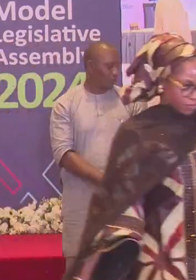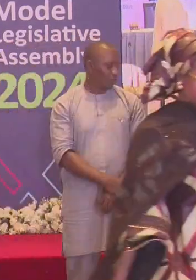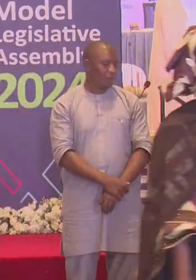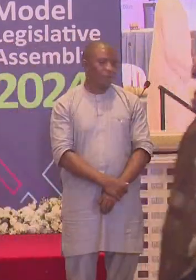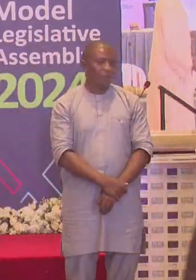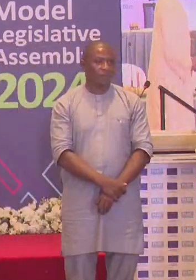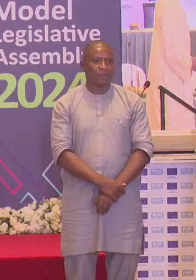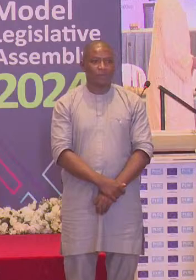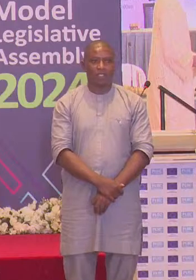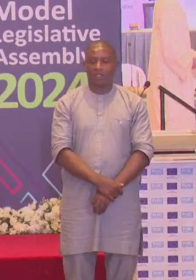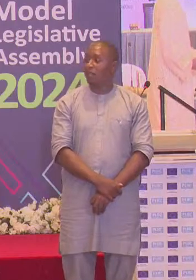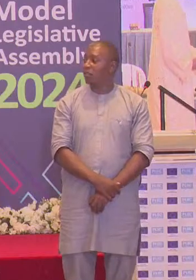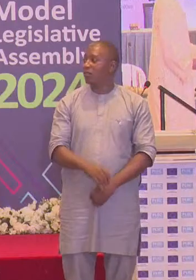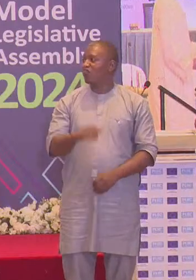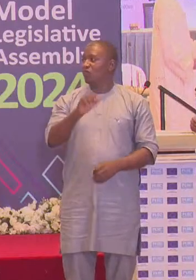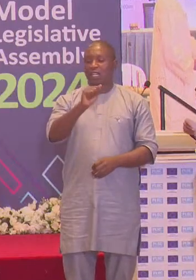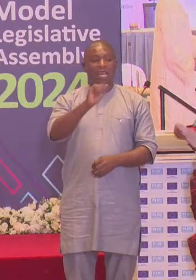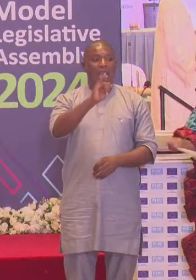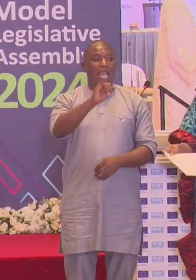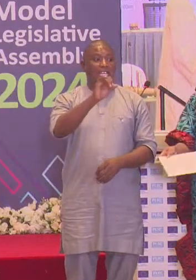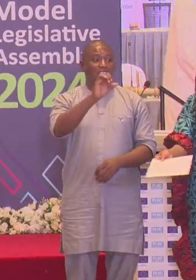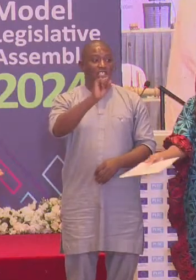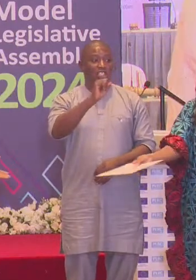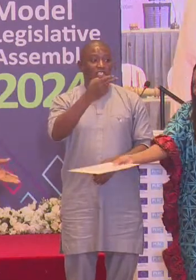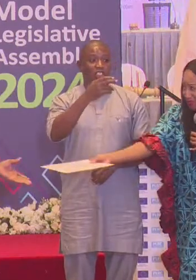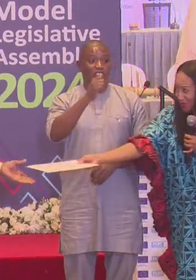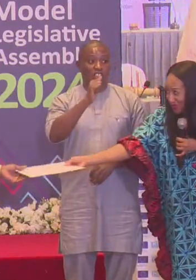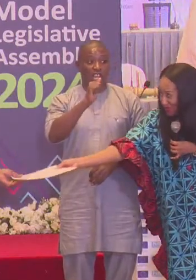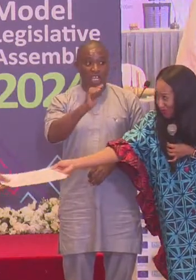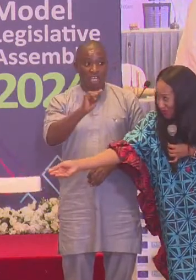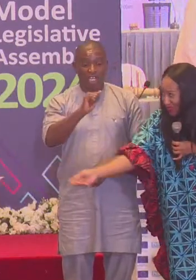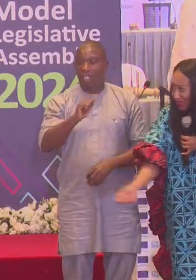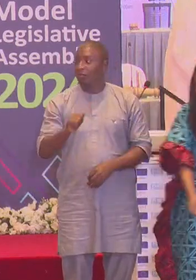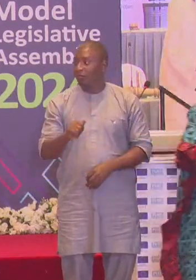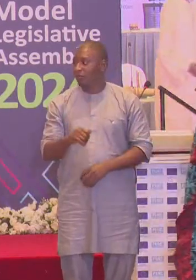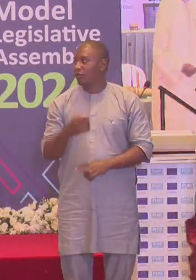Aisha Borno, Adamawa State.